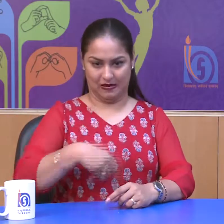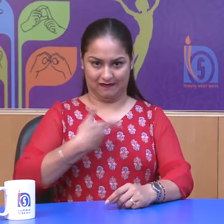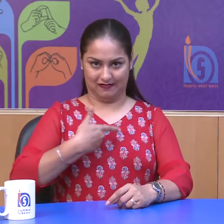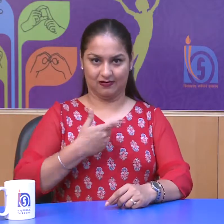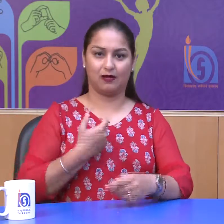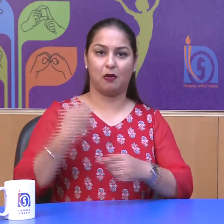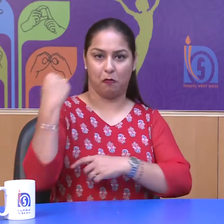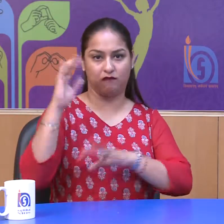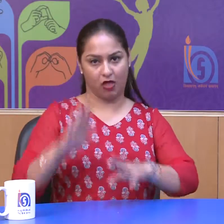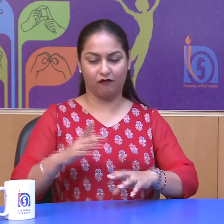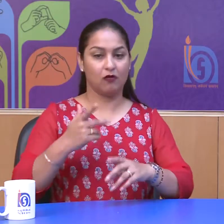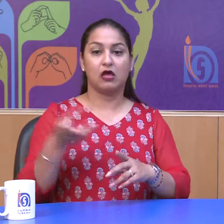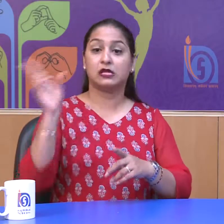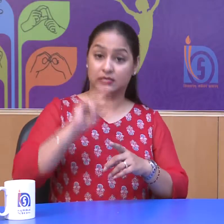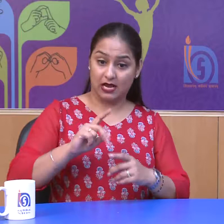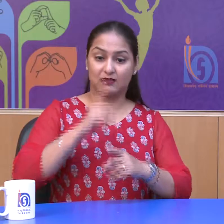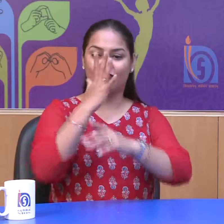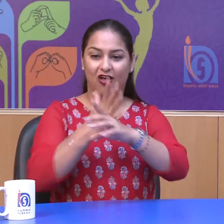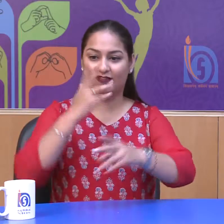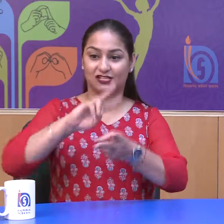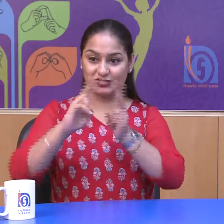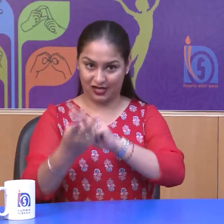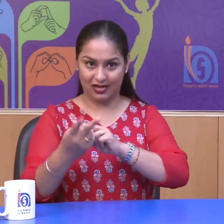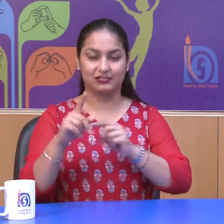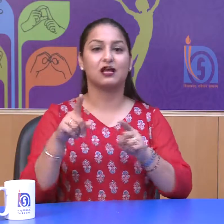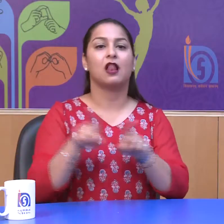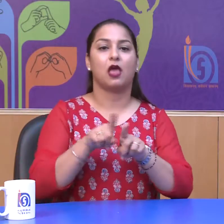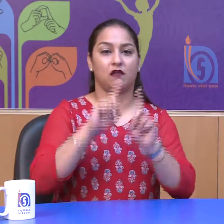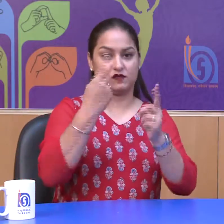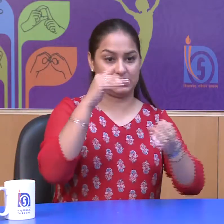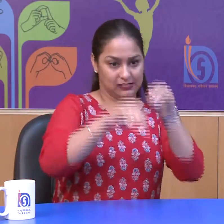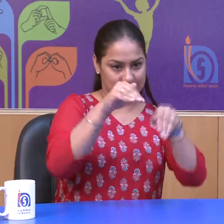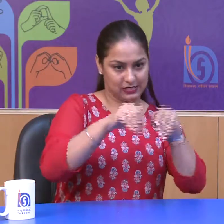party or a group of political parties to another.